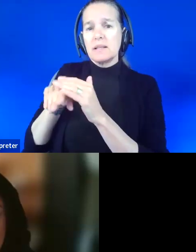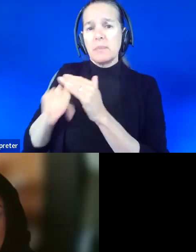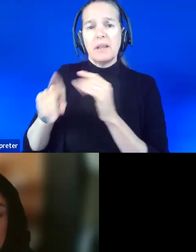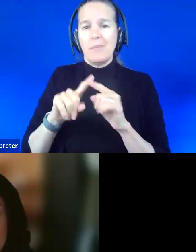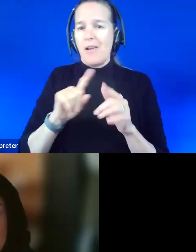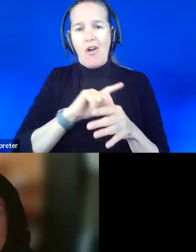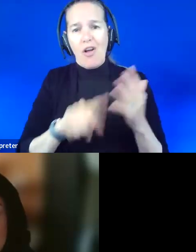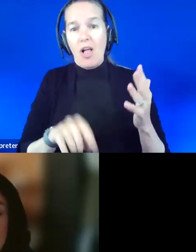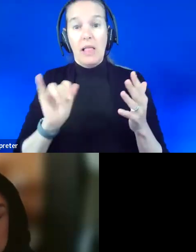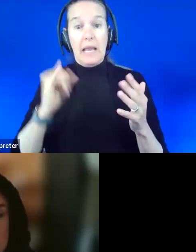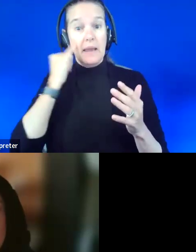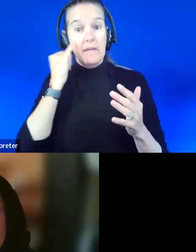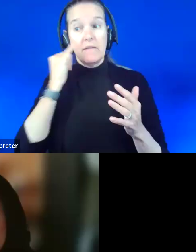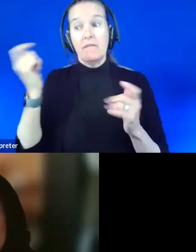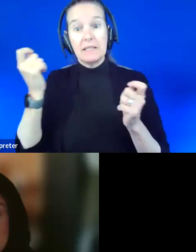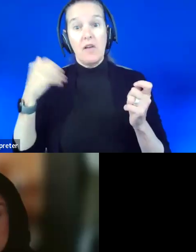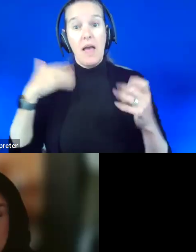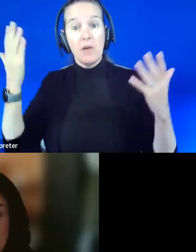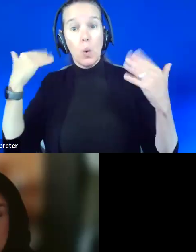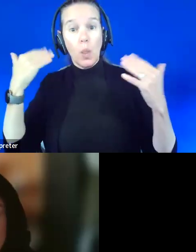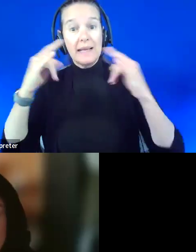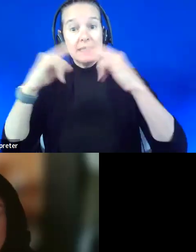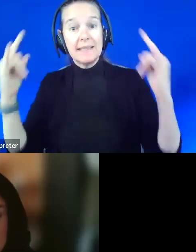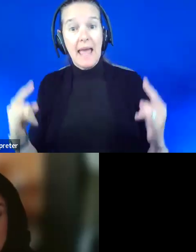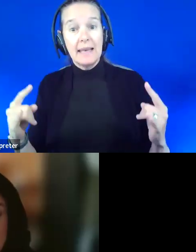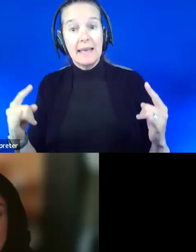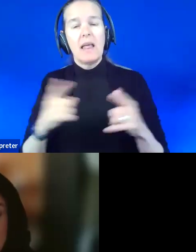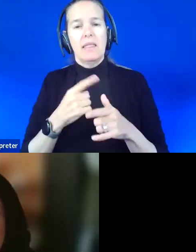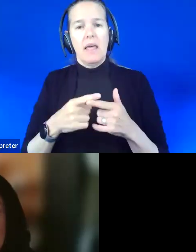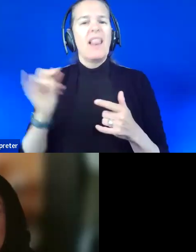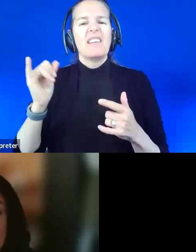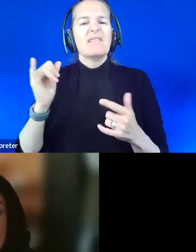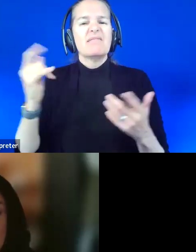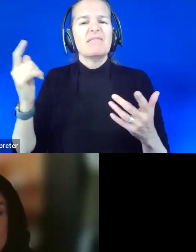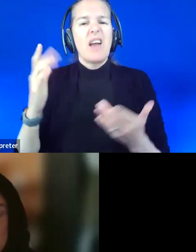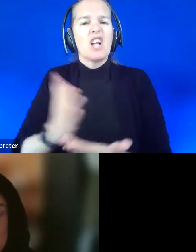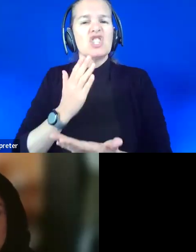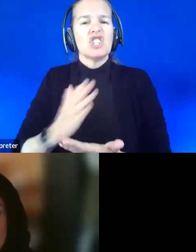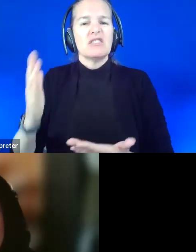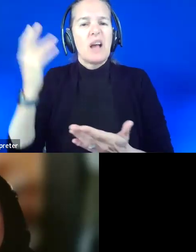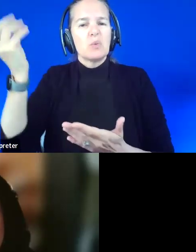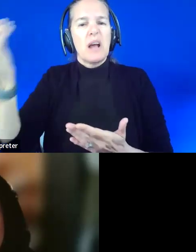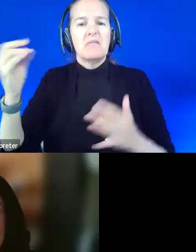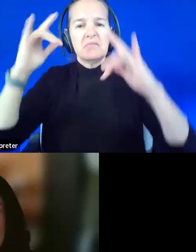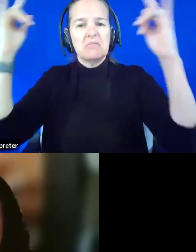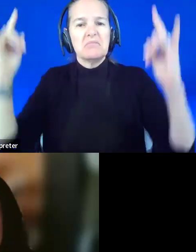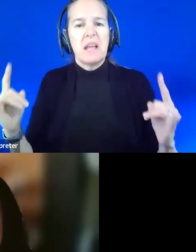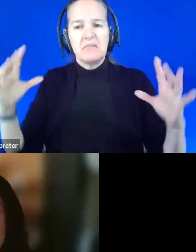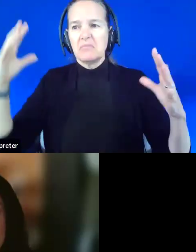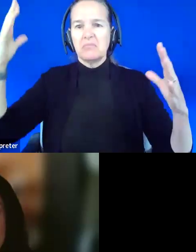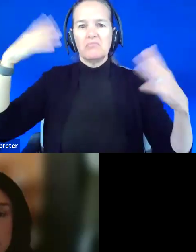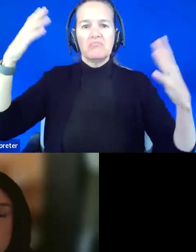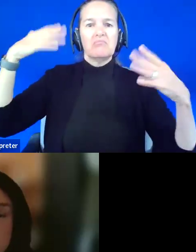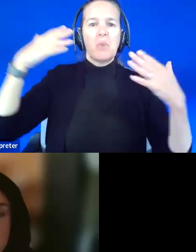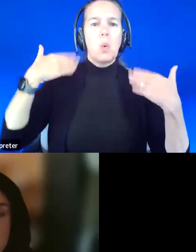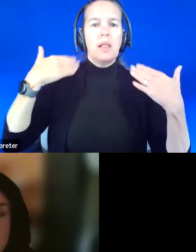if a festival has a cooling tent, those types of features for a concert, we are taking that information and giving that to the venues so they